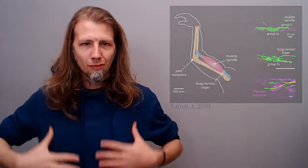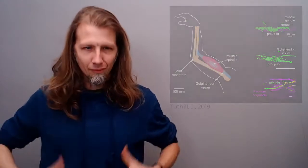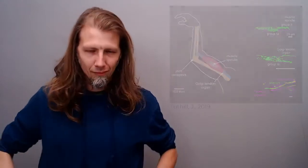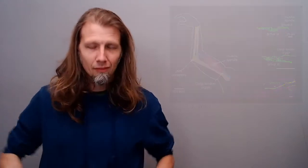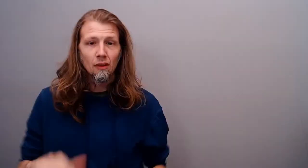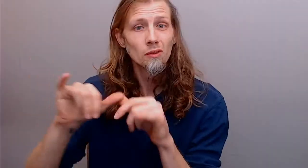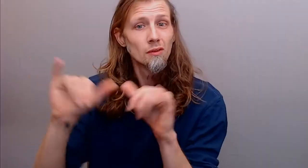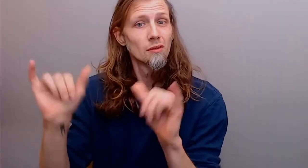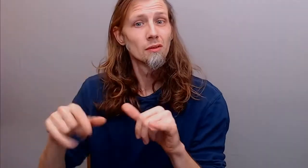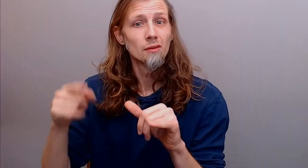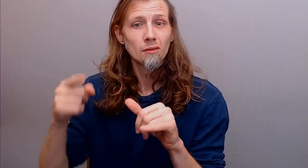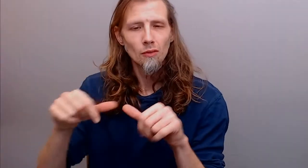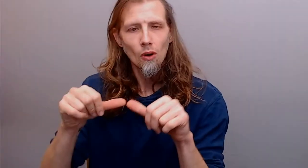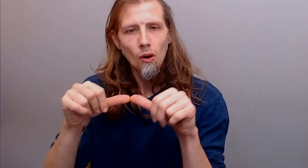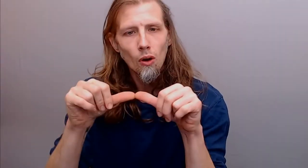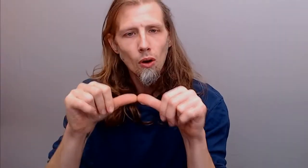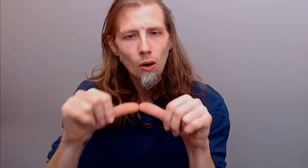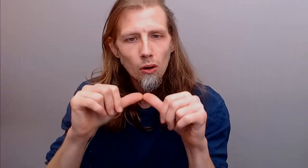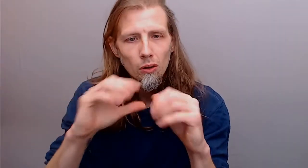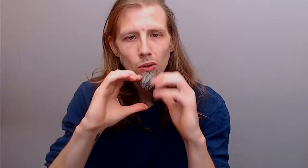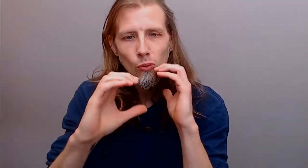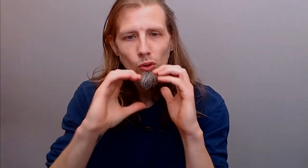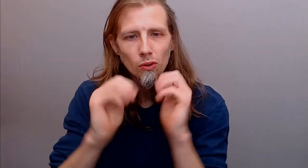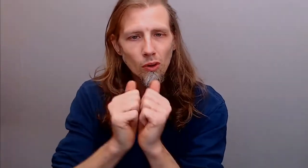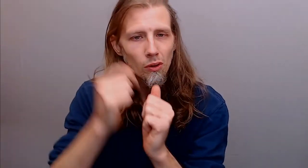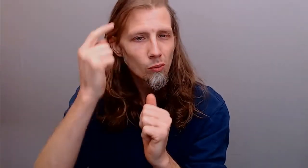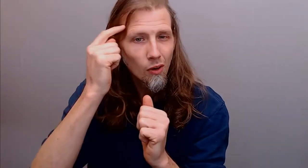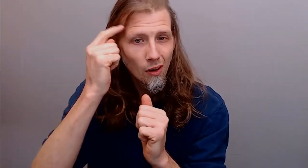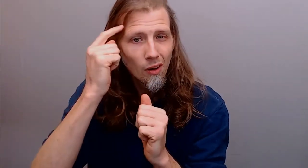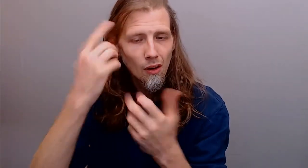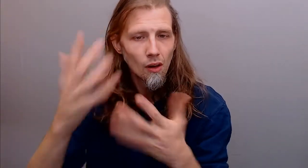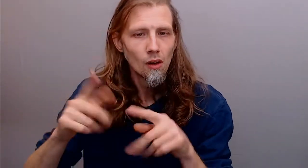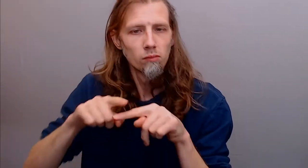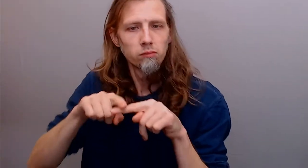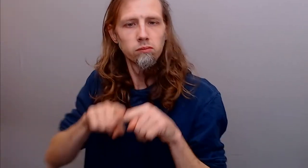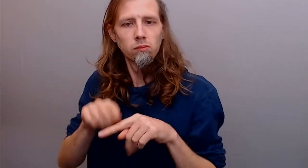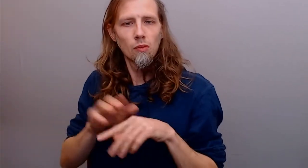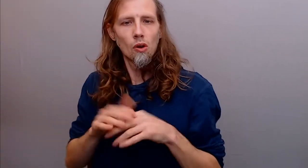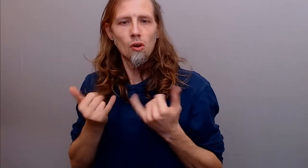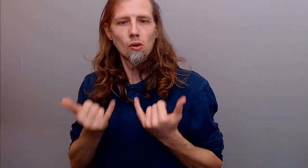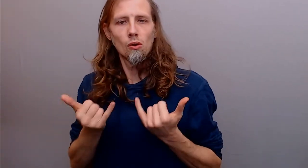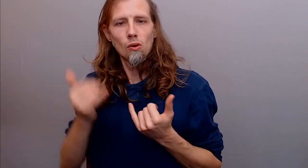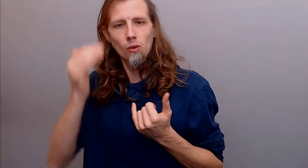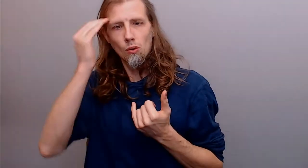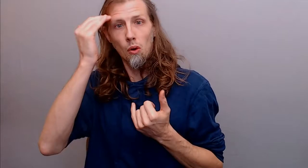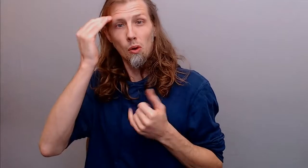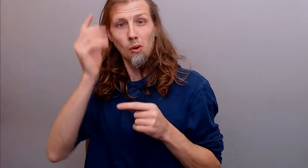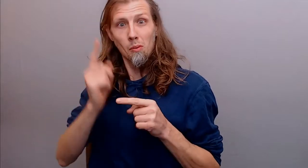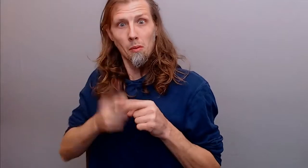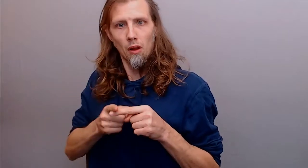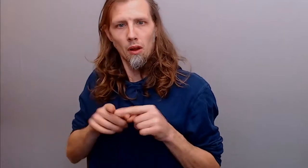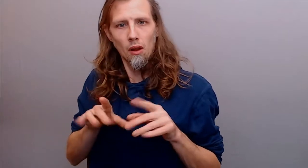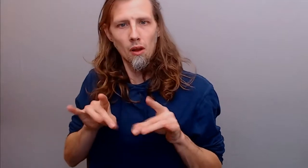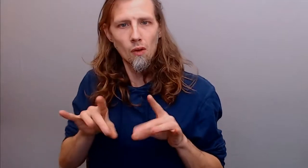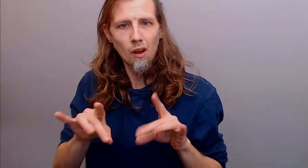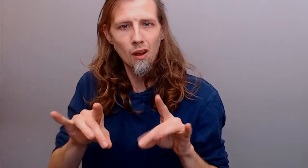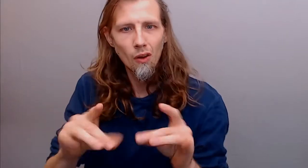The proprioceptory system is in constant communication with the brain. This system relies on pre-existing knowledge as well as